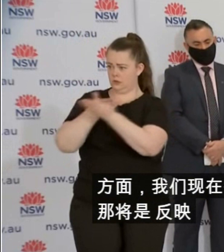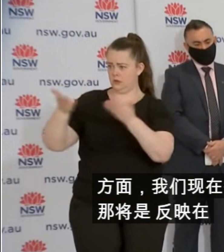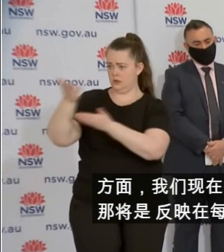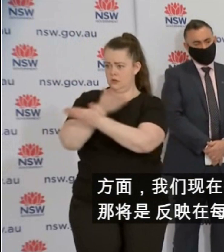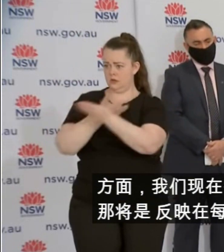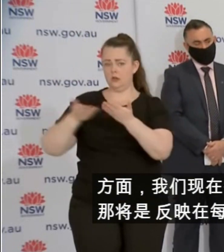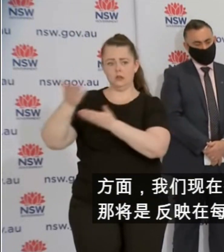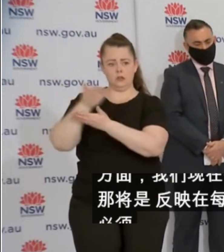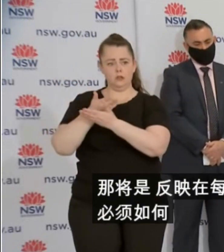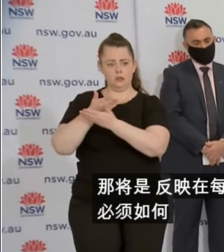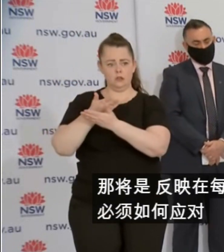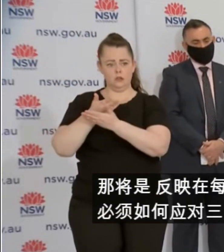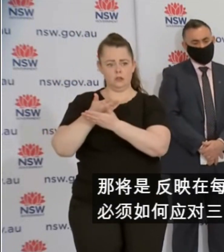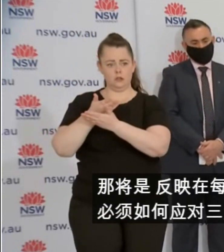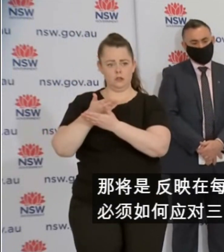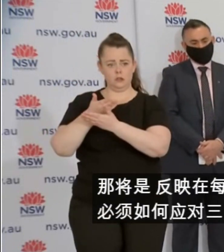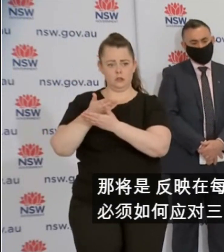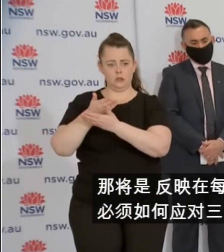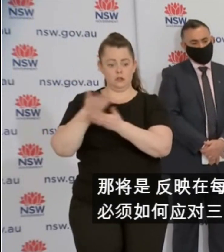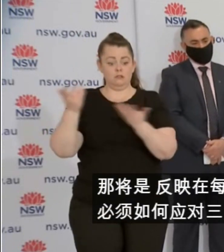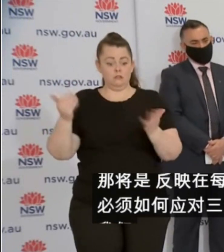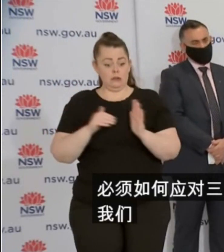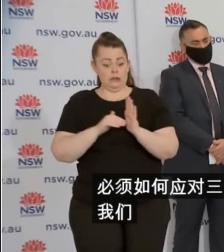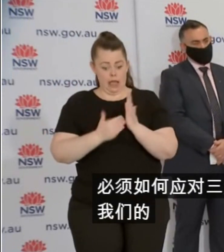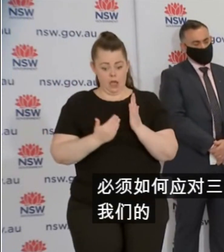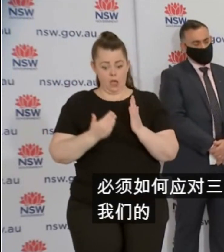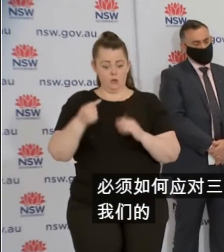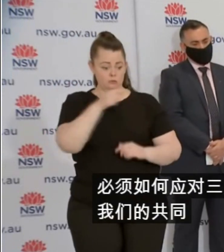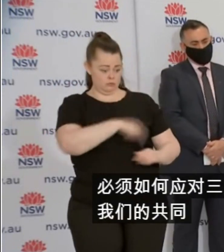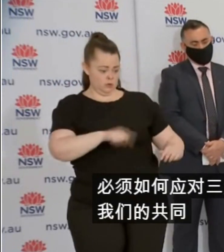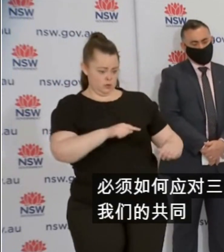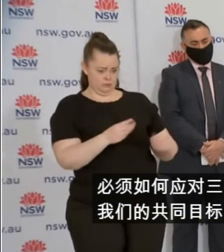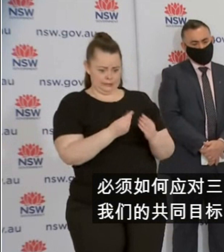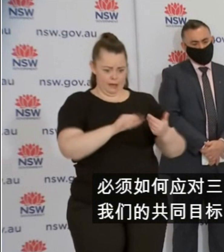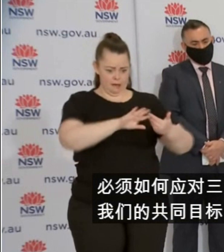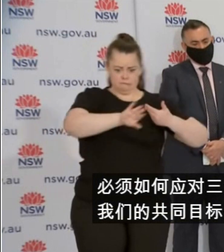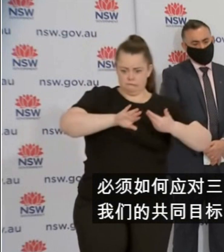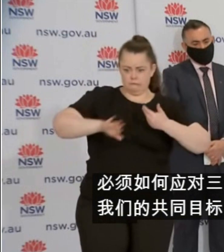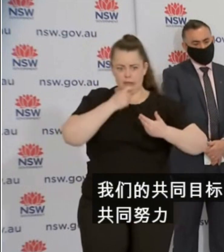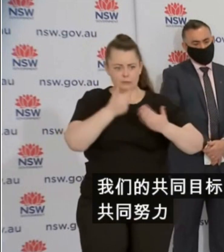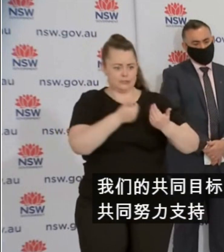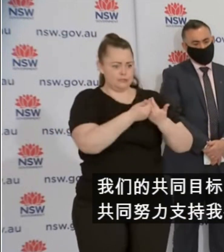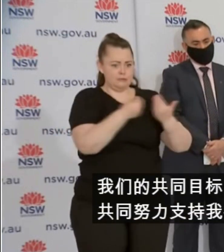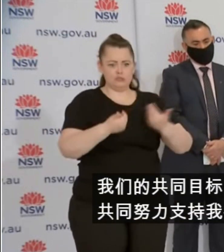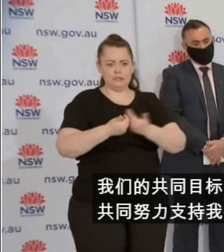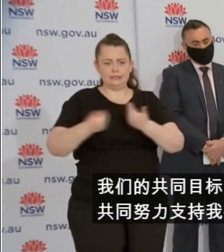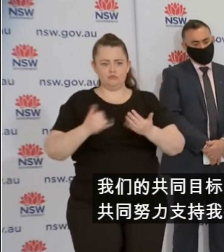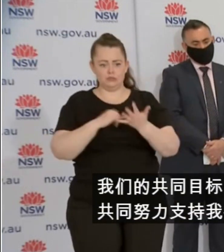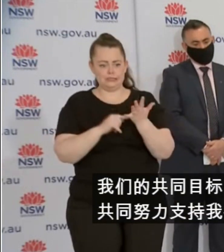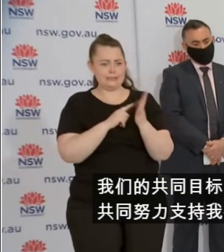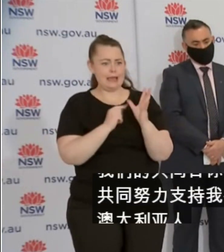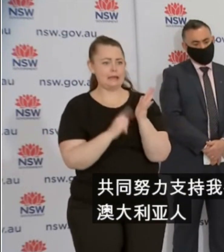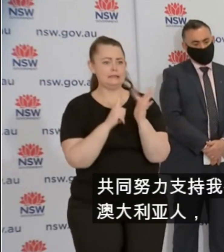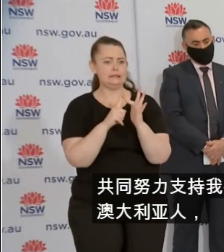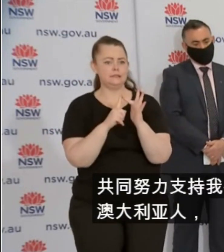be reflected in how each state has to deal with Delta. But I think the common aim we have is to work together to support our nation, to